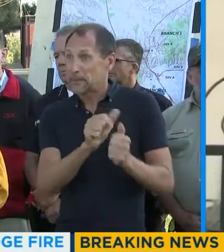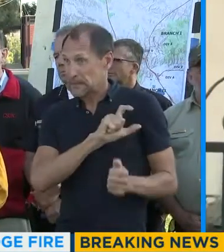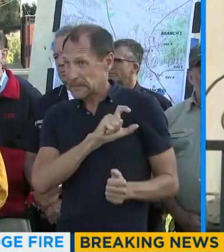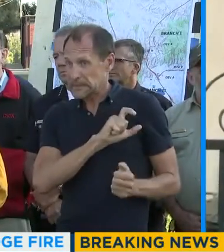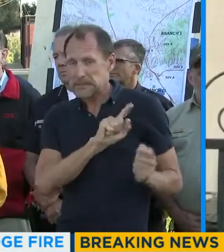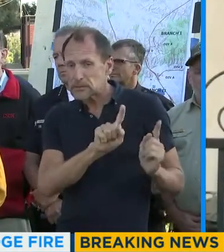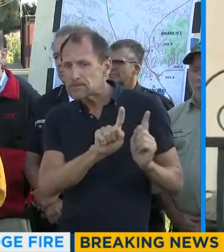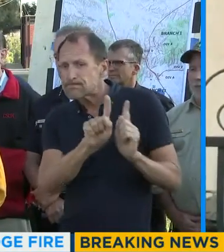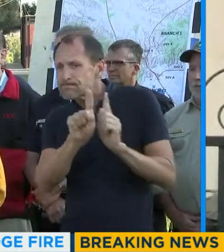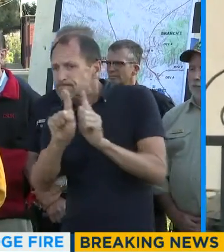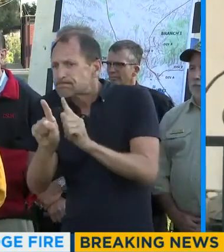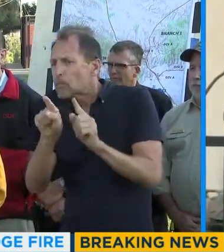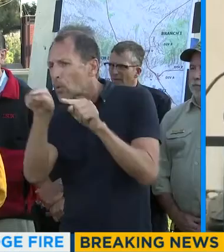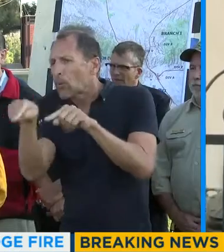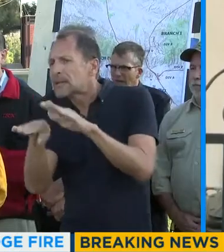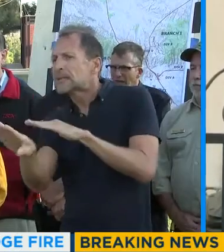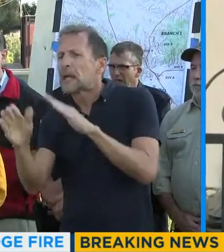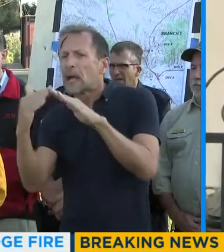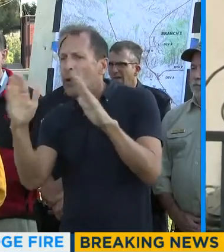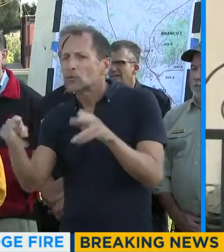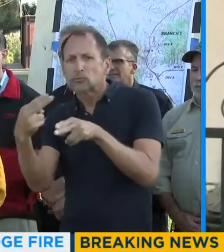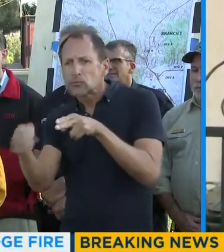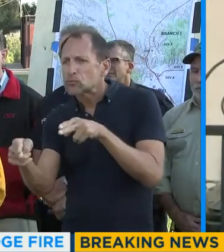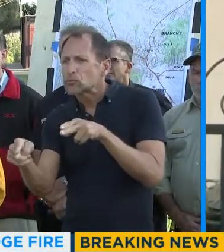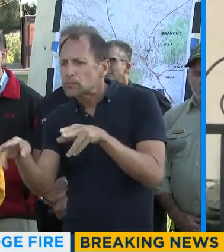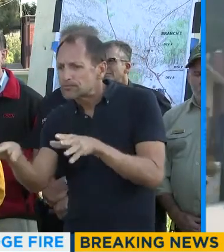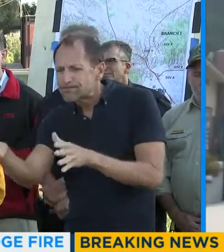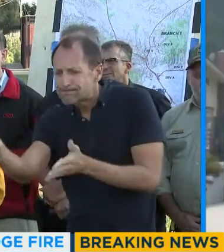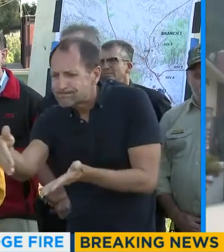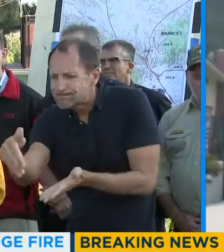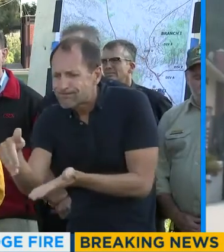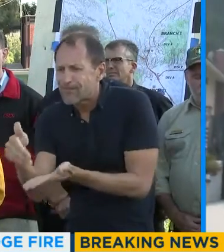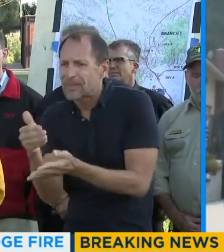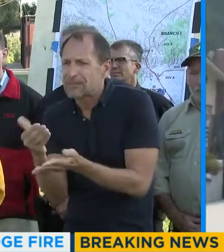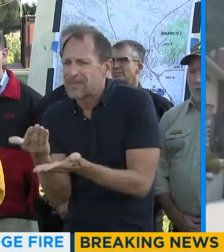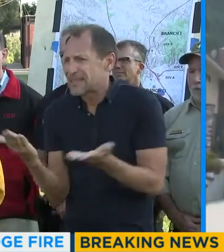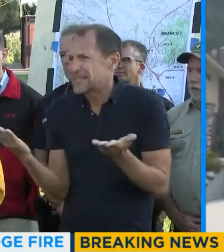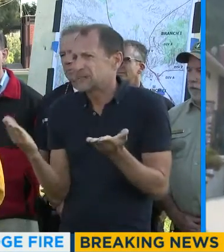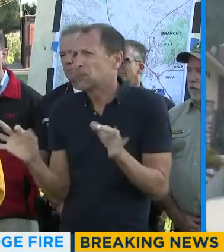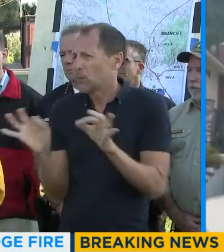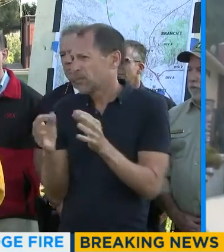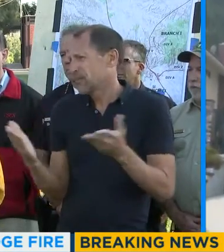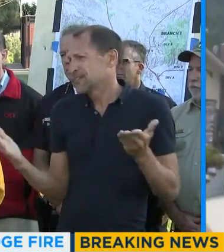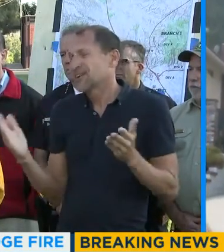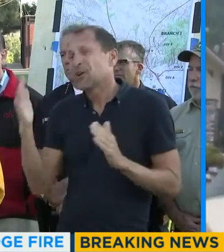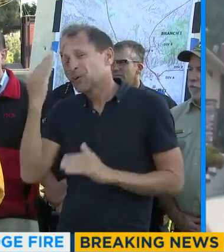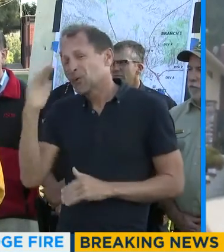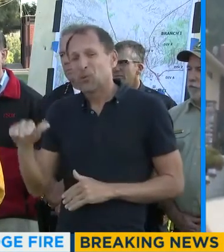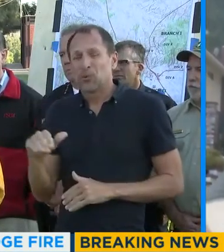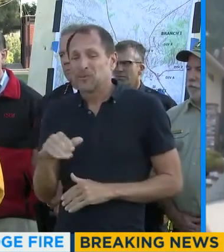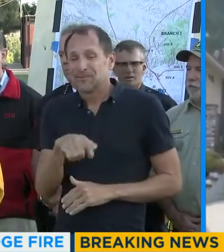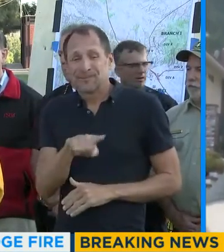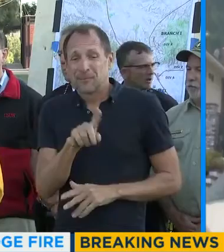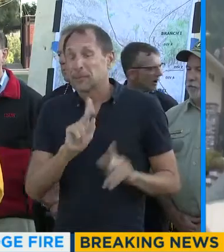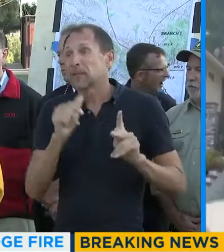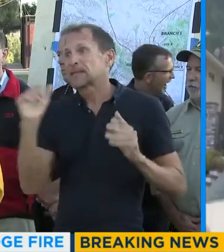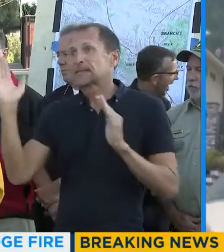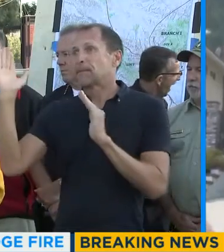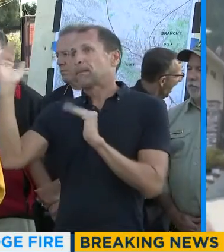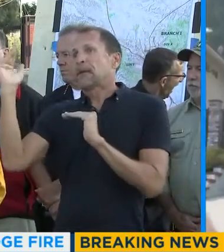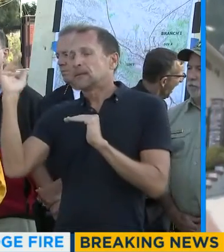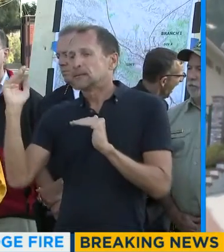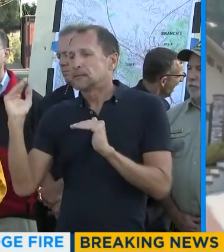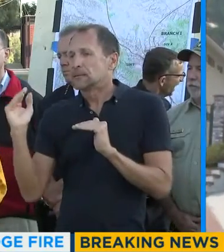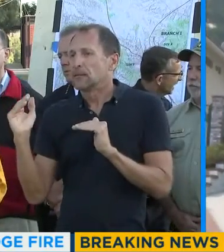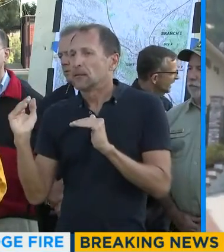for a brief moment to collect some of the items, given that we recognize they couldn't have anticipated the length of time that they would have to be away